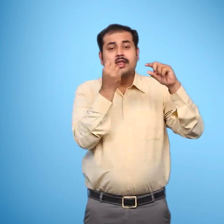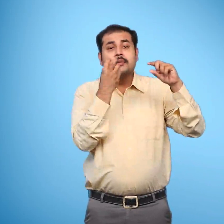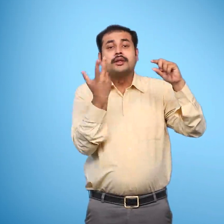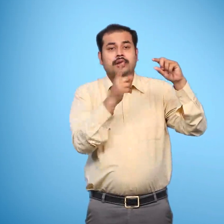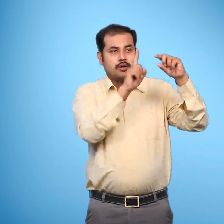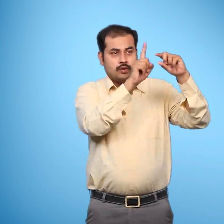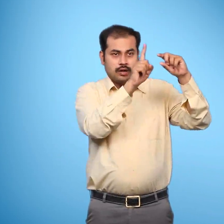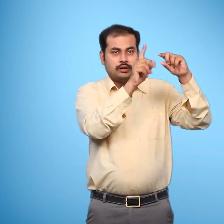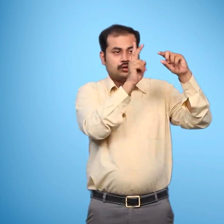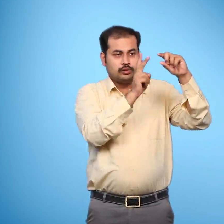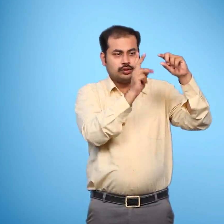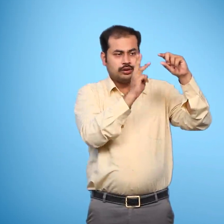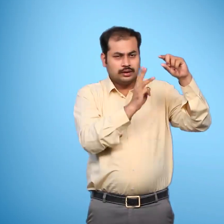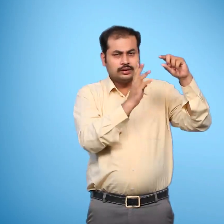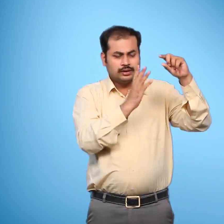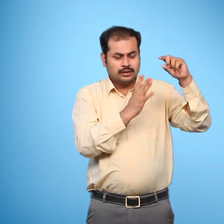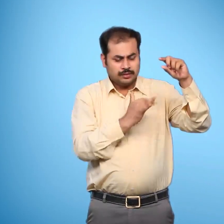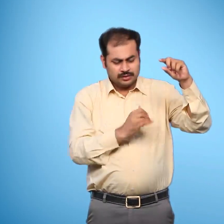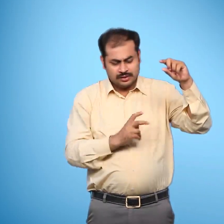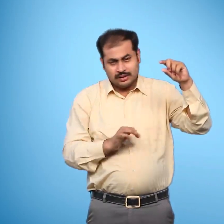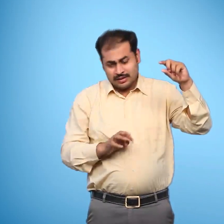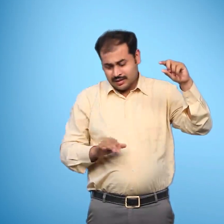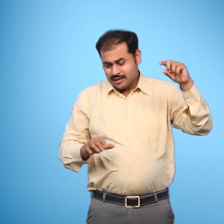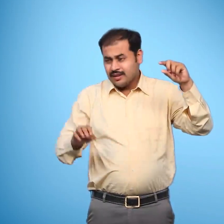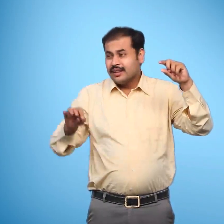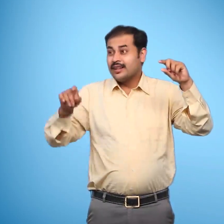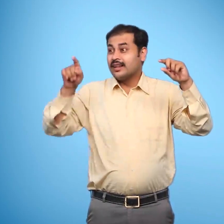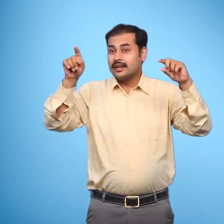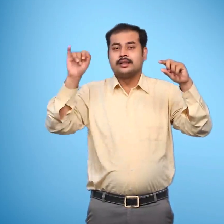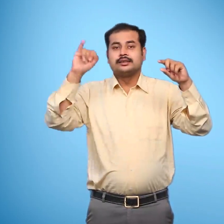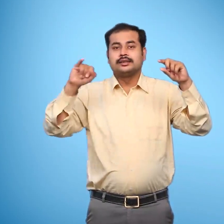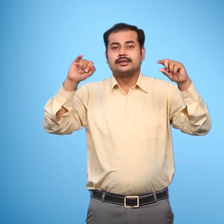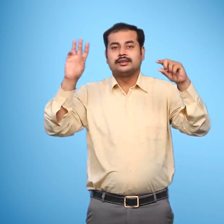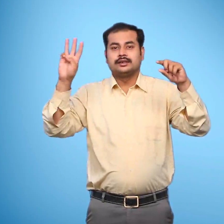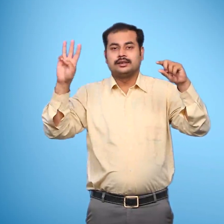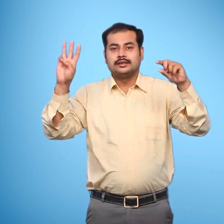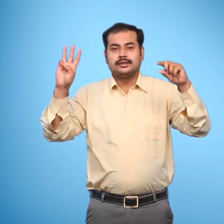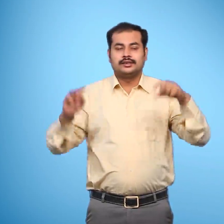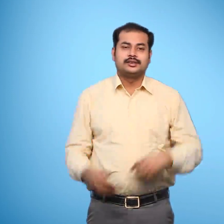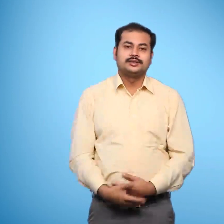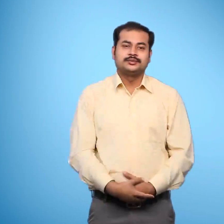and numbers from 1 to 63 written in the squares.